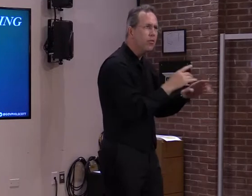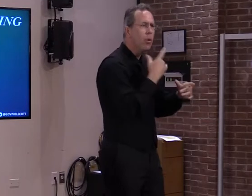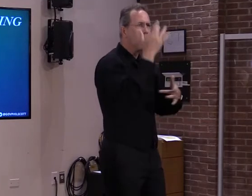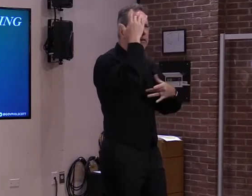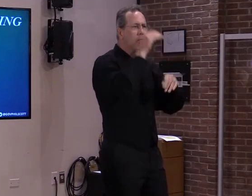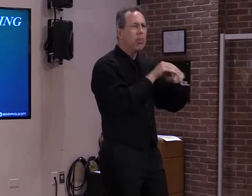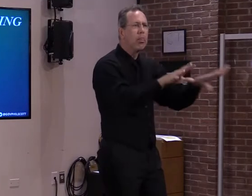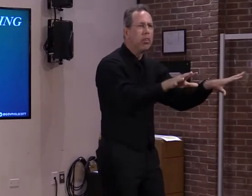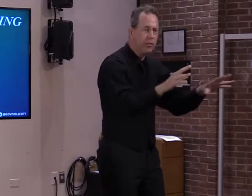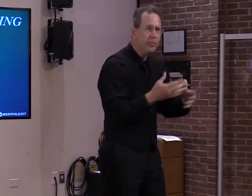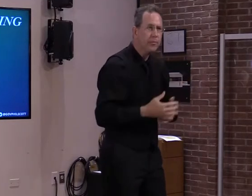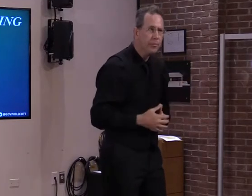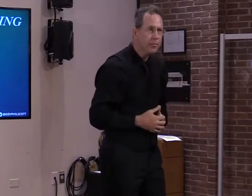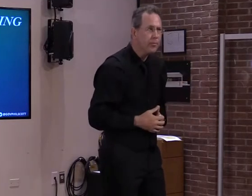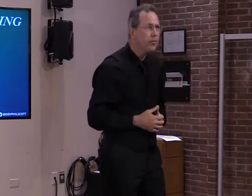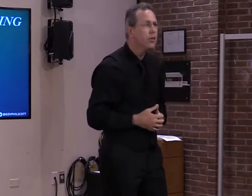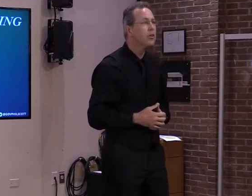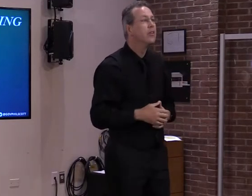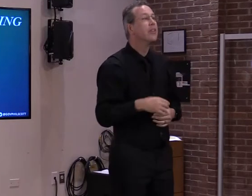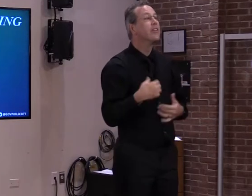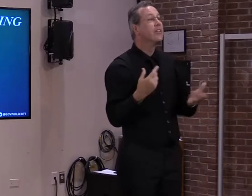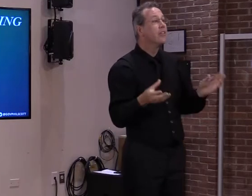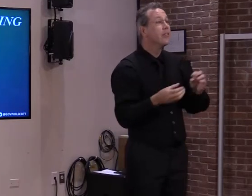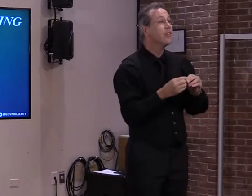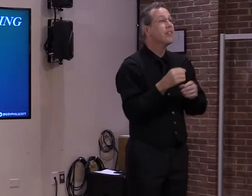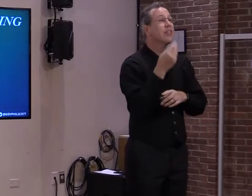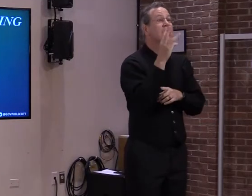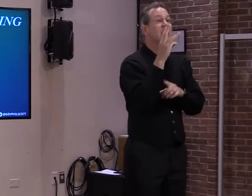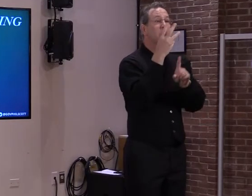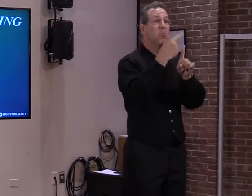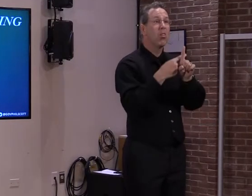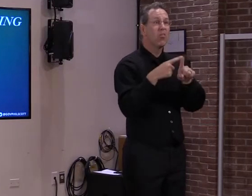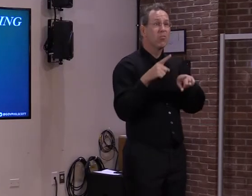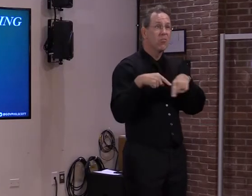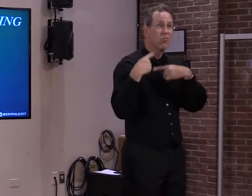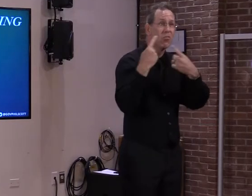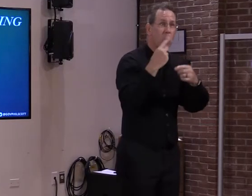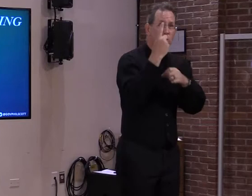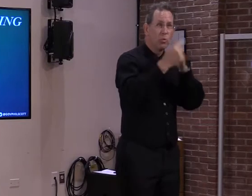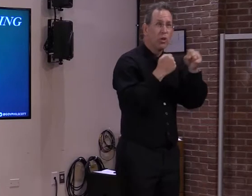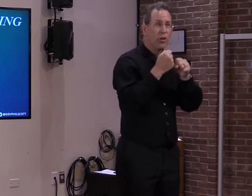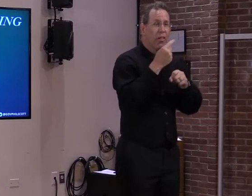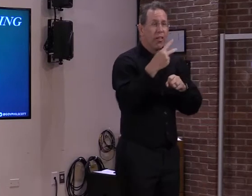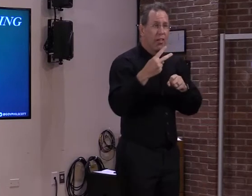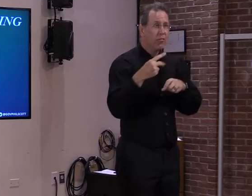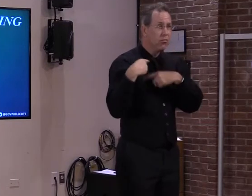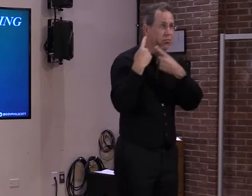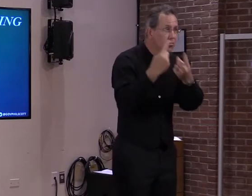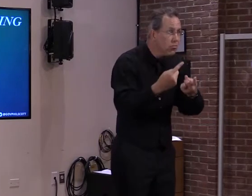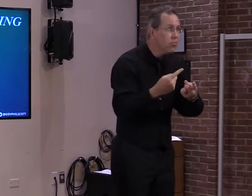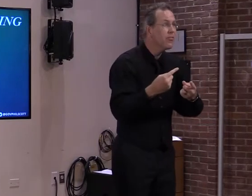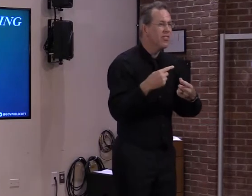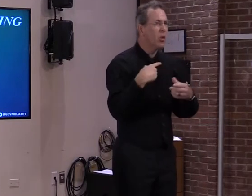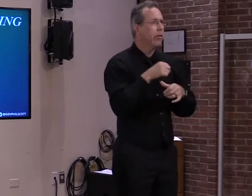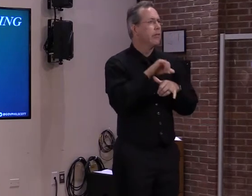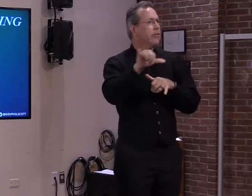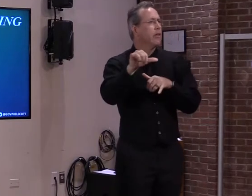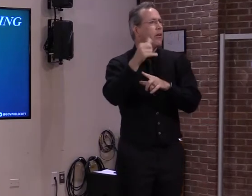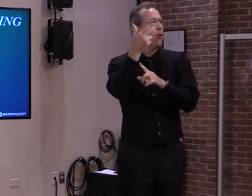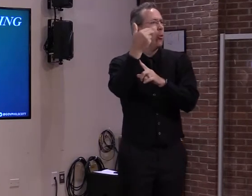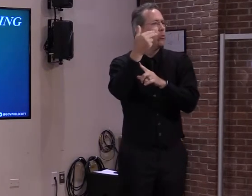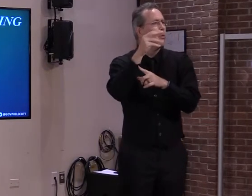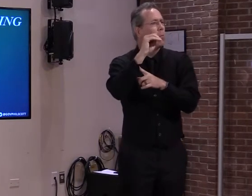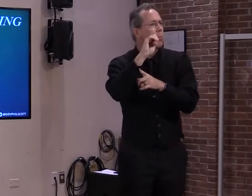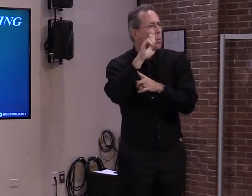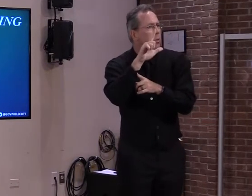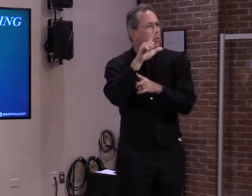motel rooms to the homeless, some nights approaching 2,000 households at its peak. This was possible